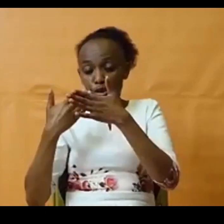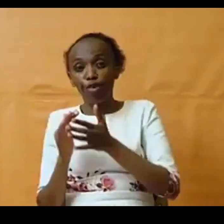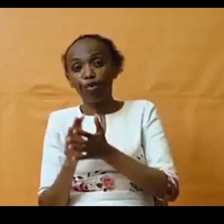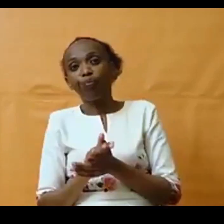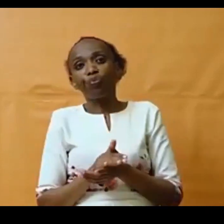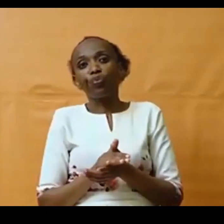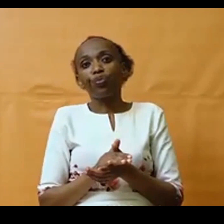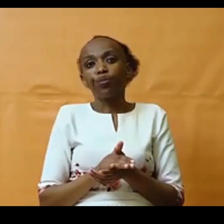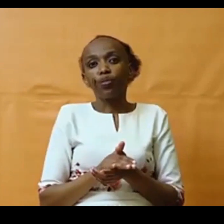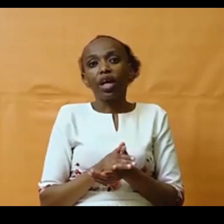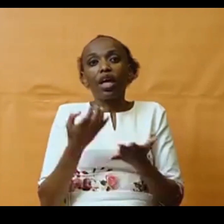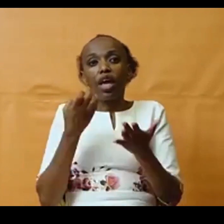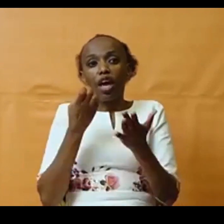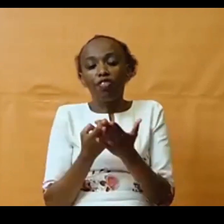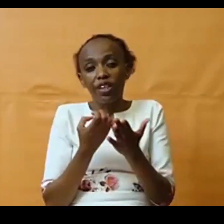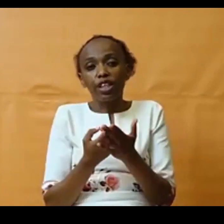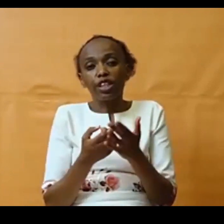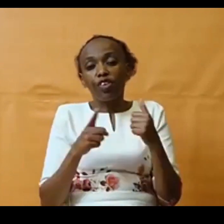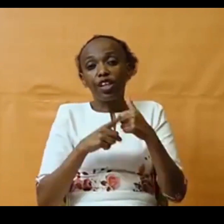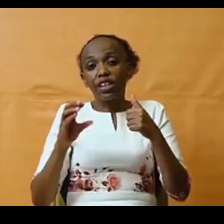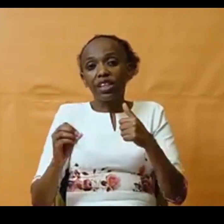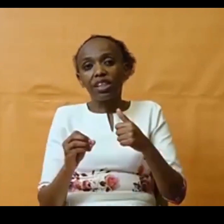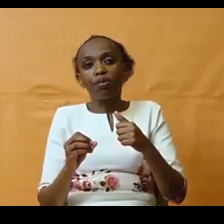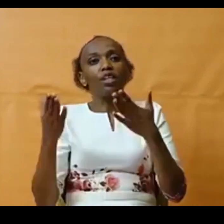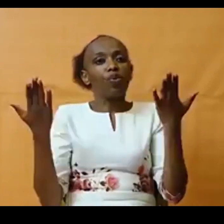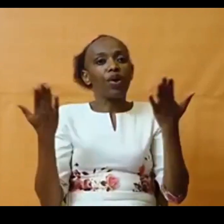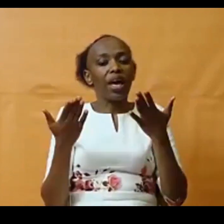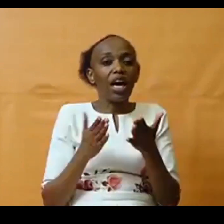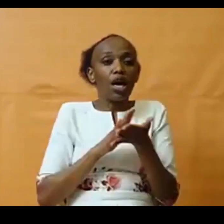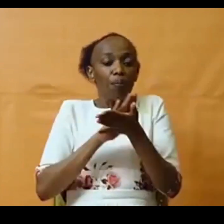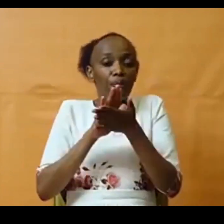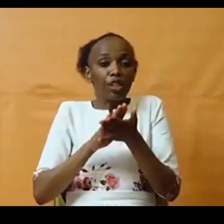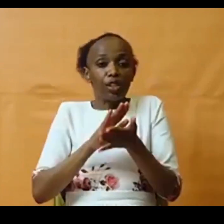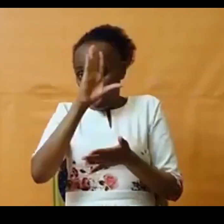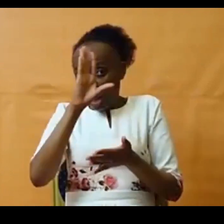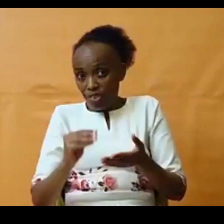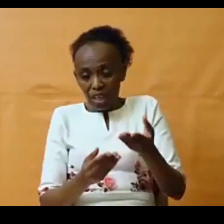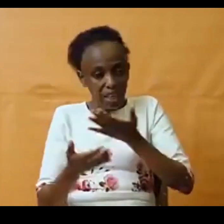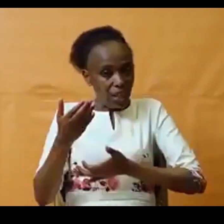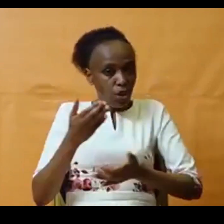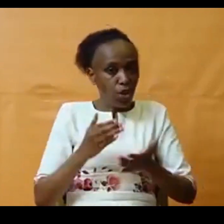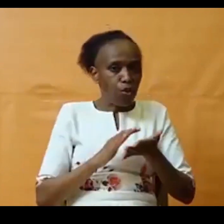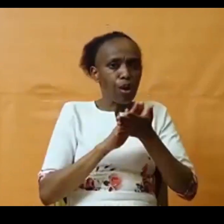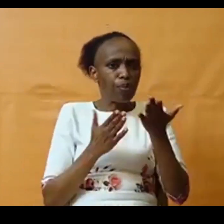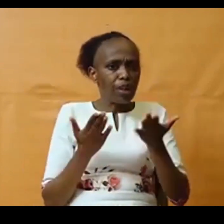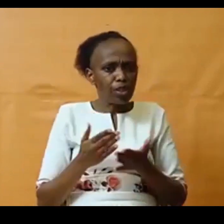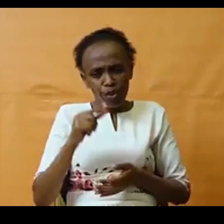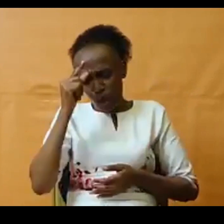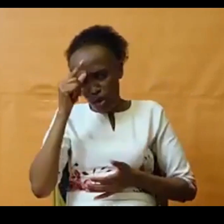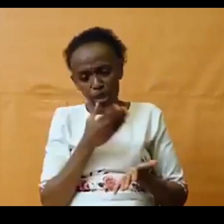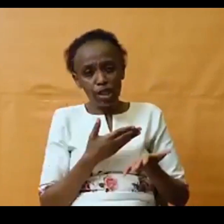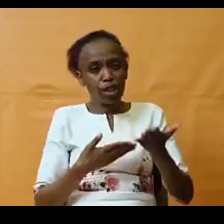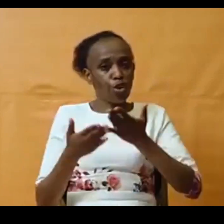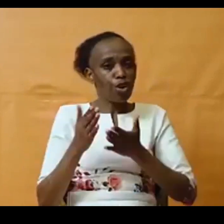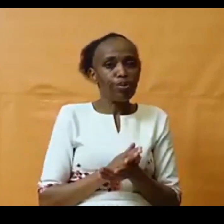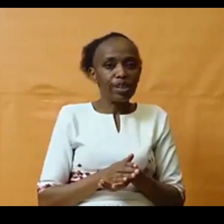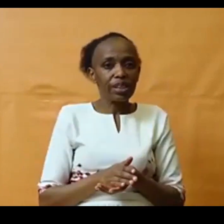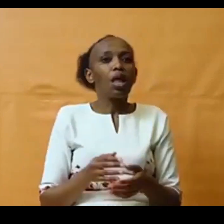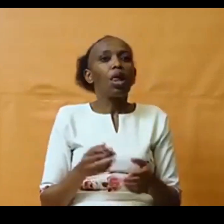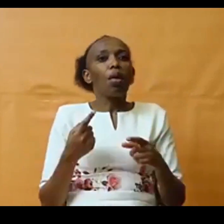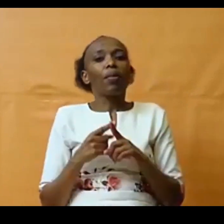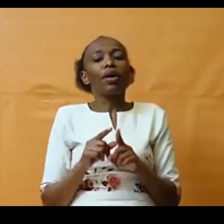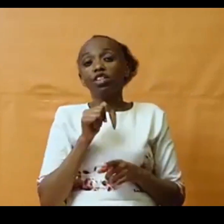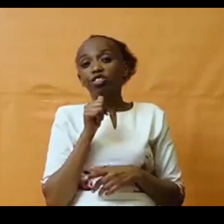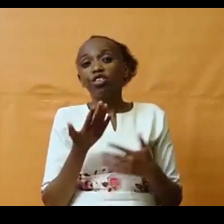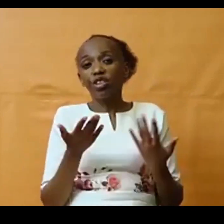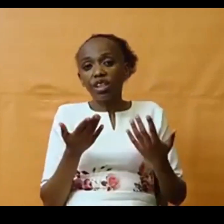the evidence for this 60% come from? Is it based on African economies? Is it based on growing economies? That it's not like